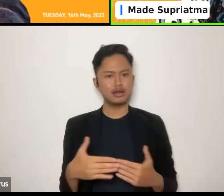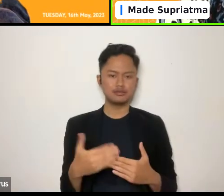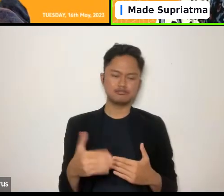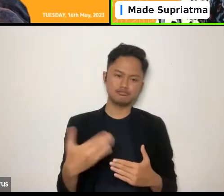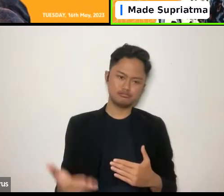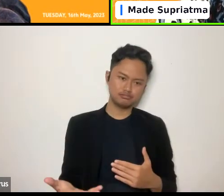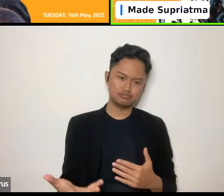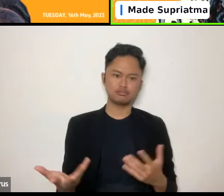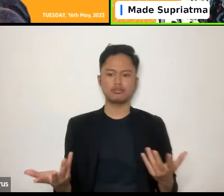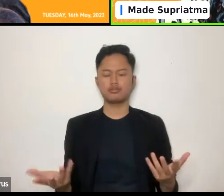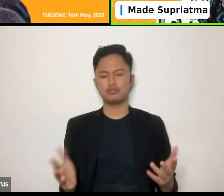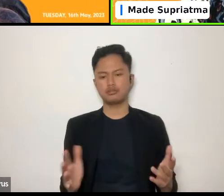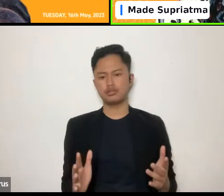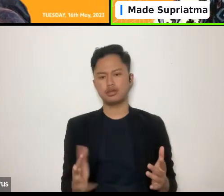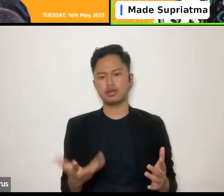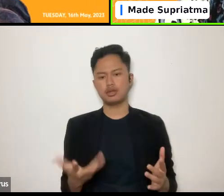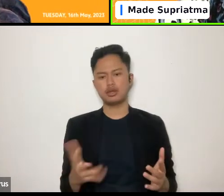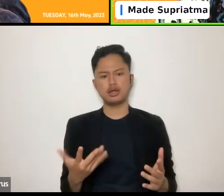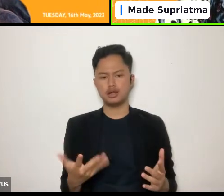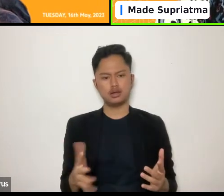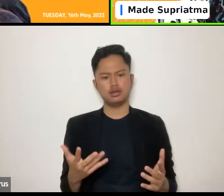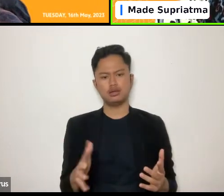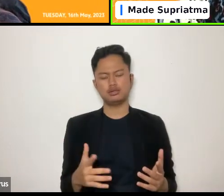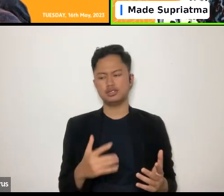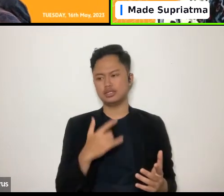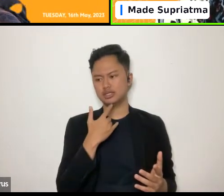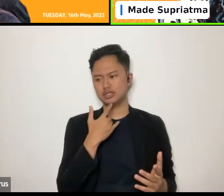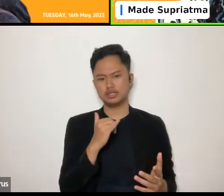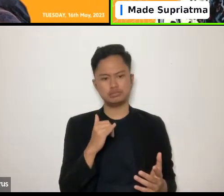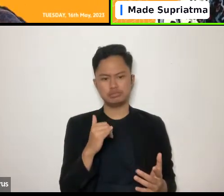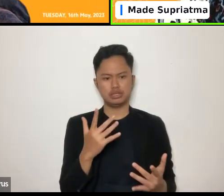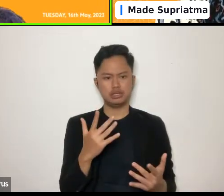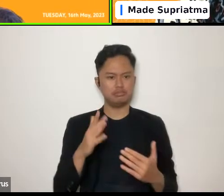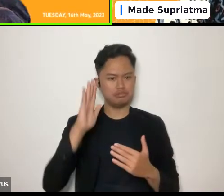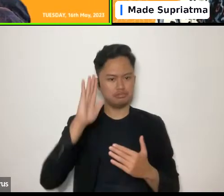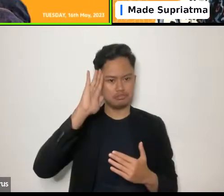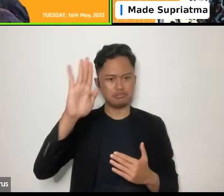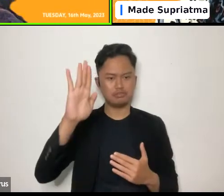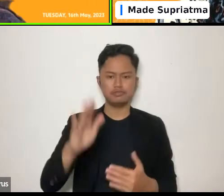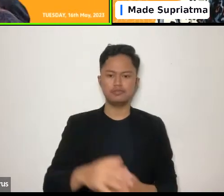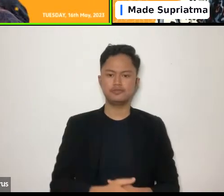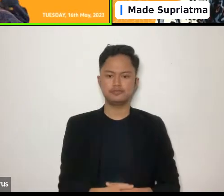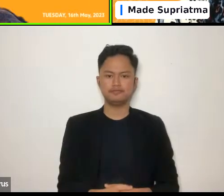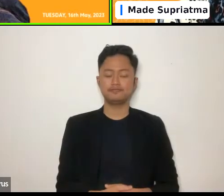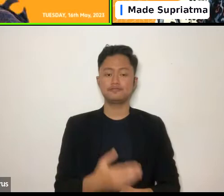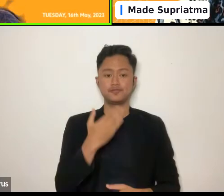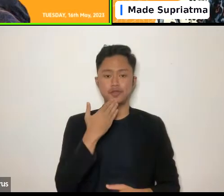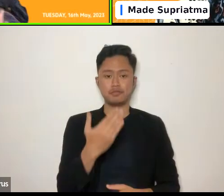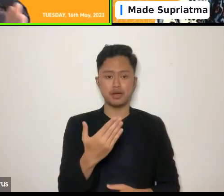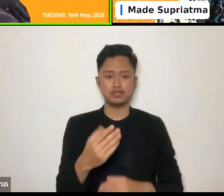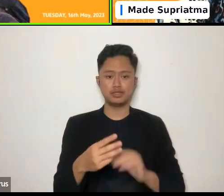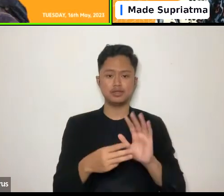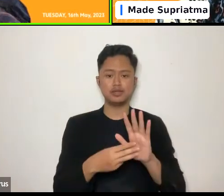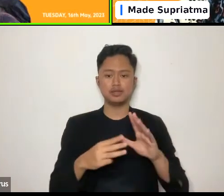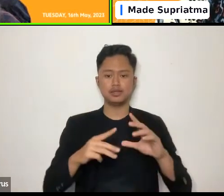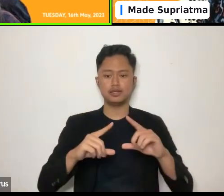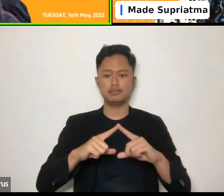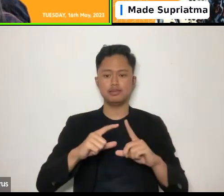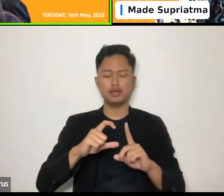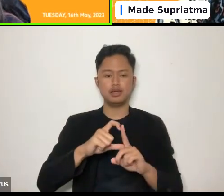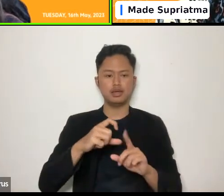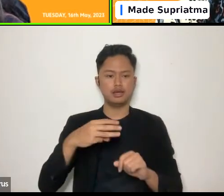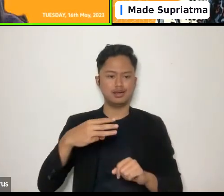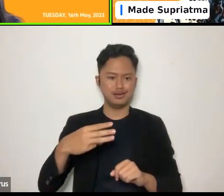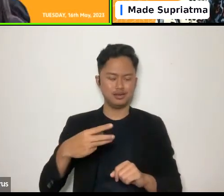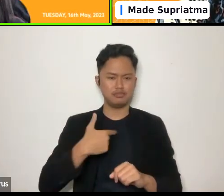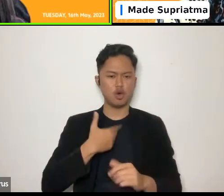I think we will see a lot more of them in the future. Thank you, Pak Made. I need to limit